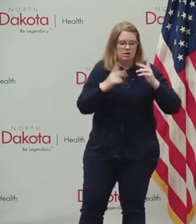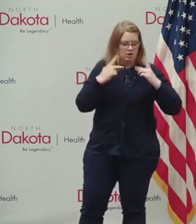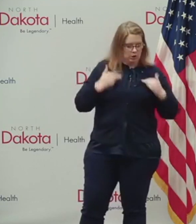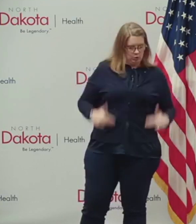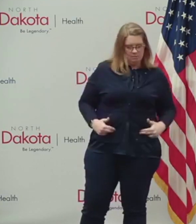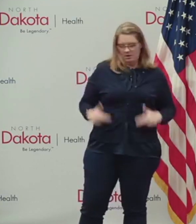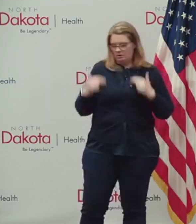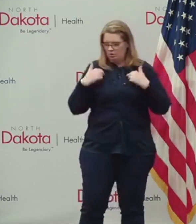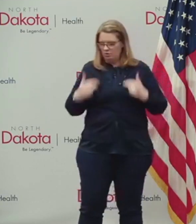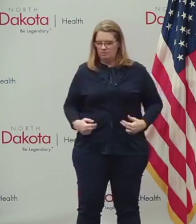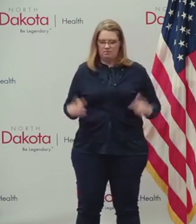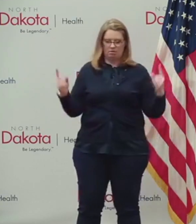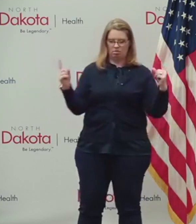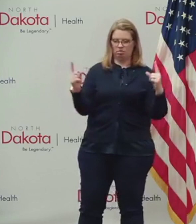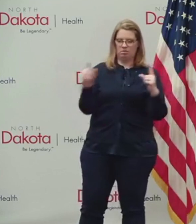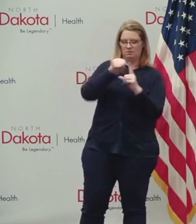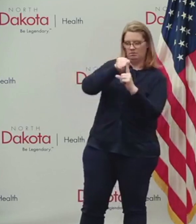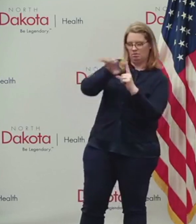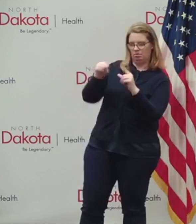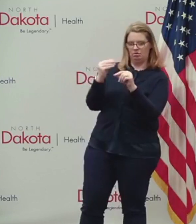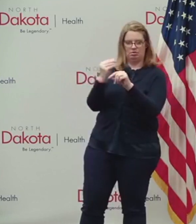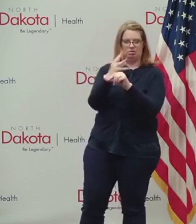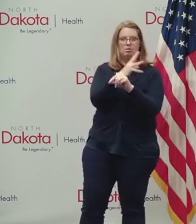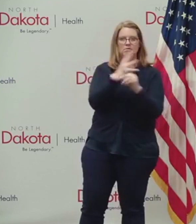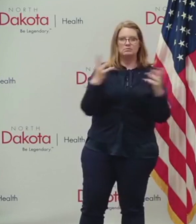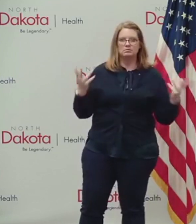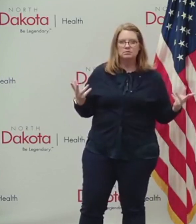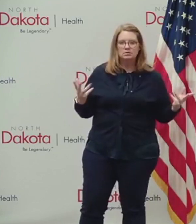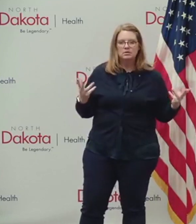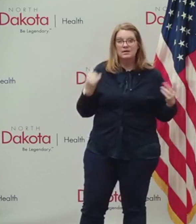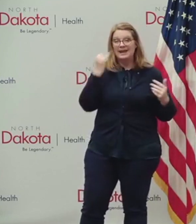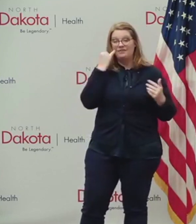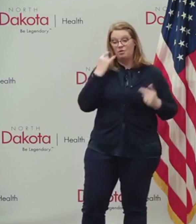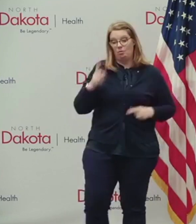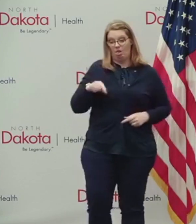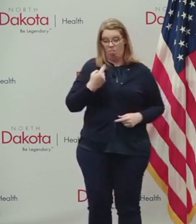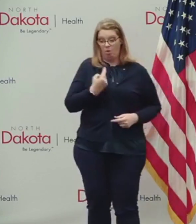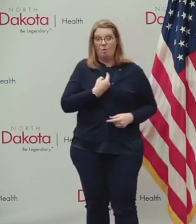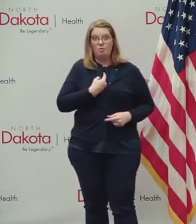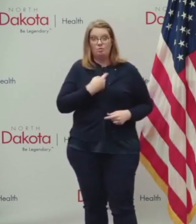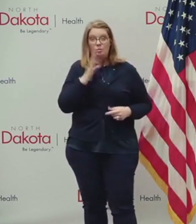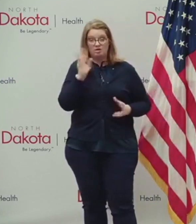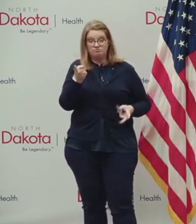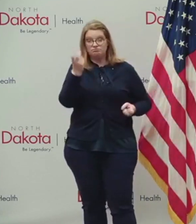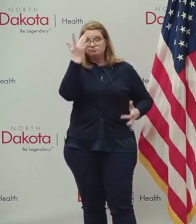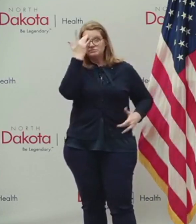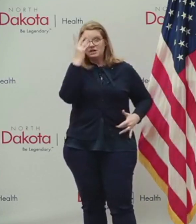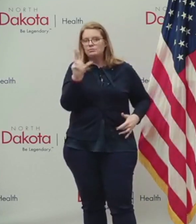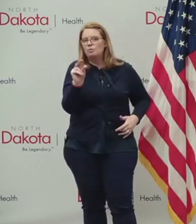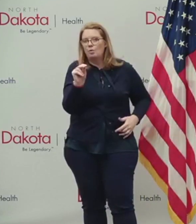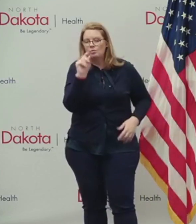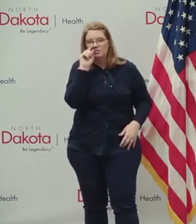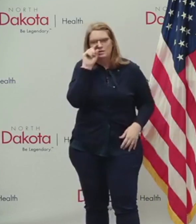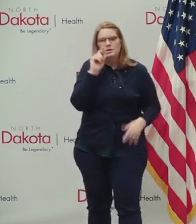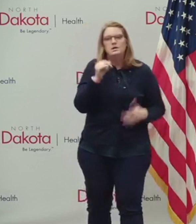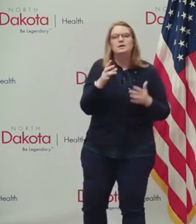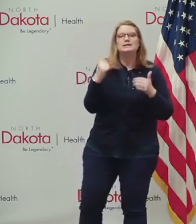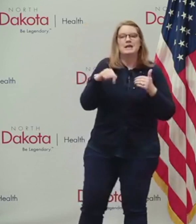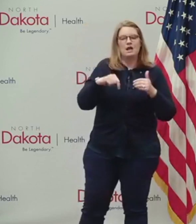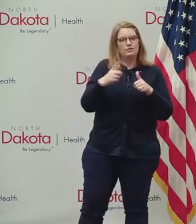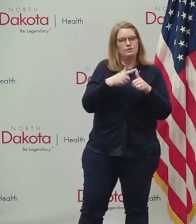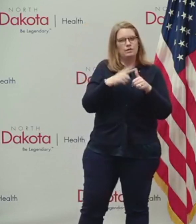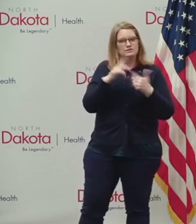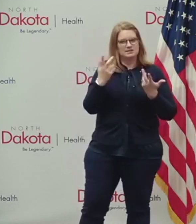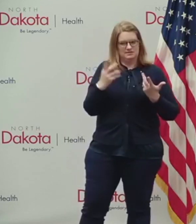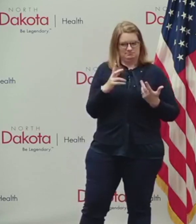not around other humans, you're not going to get this disease. So that's the first thing. In North Dakota, as we joked about